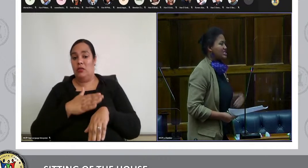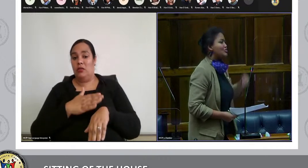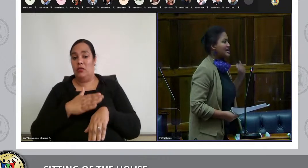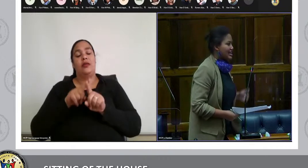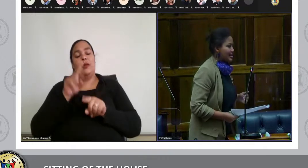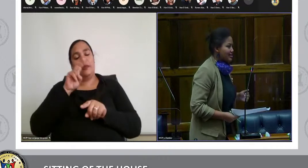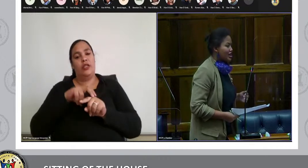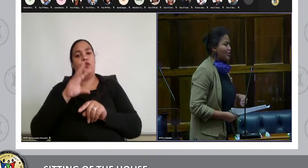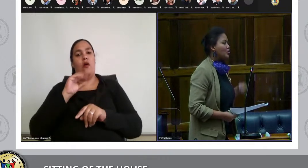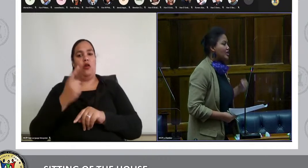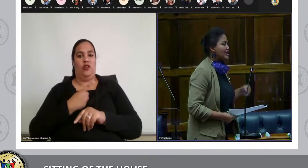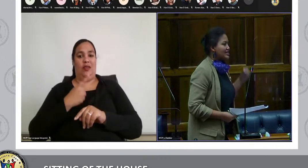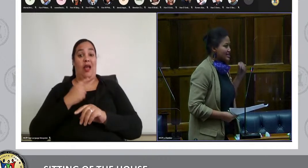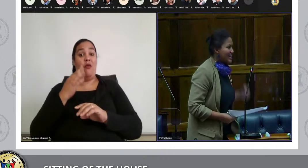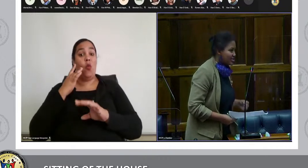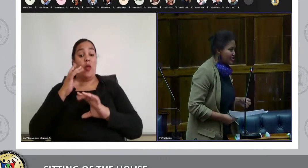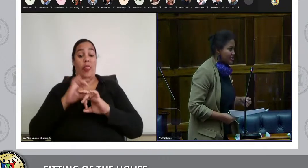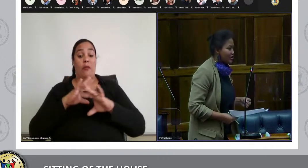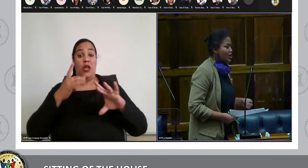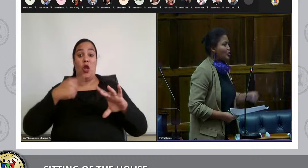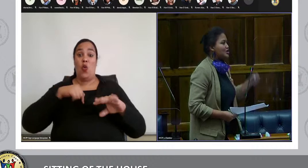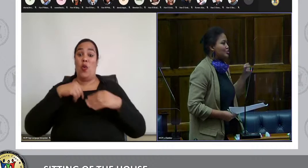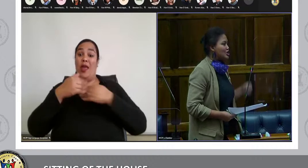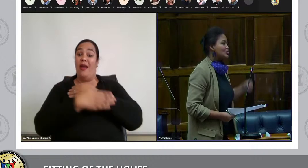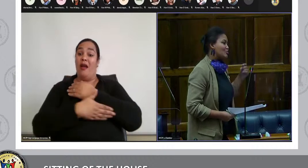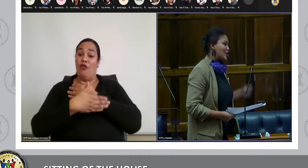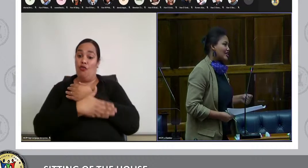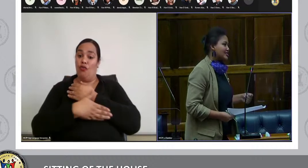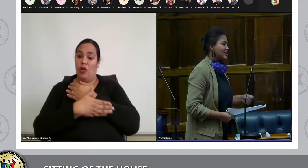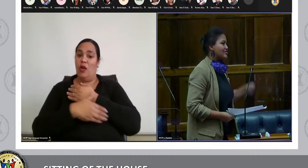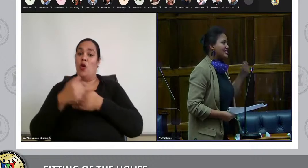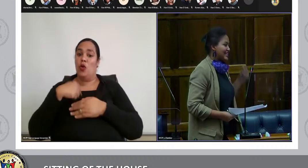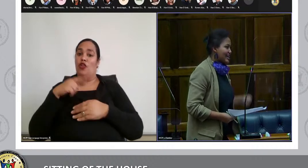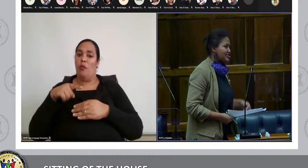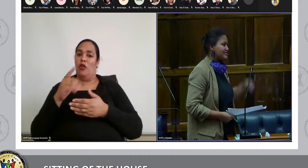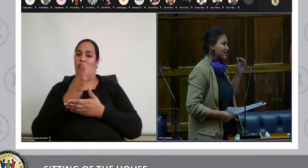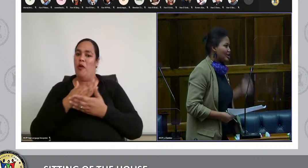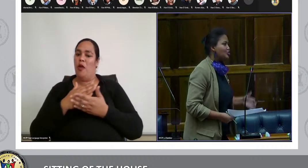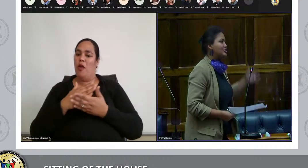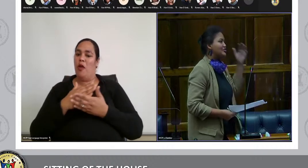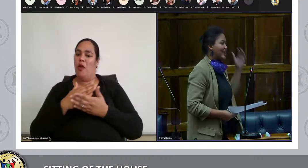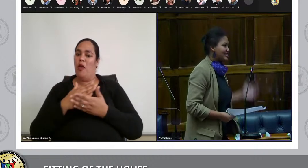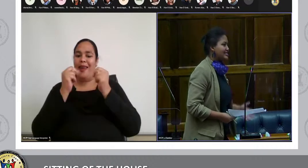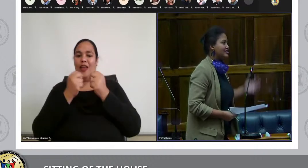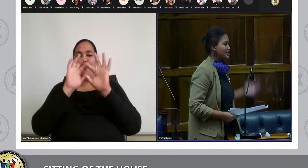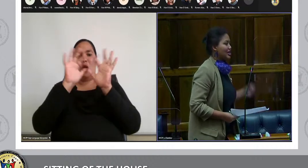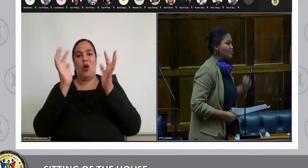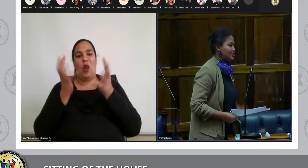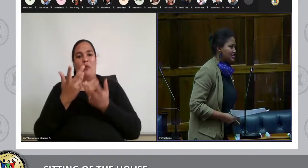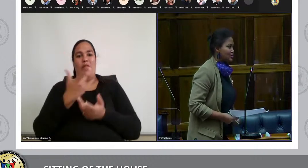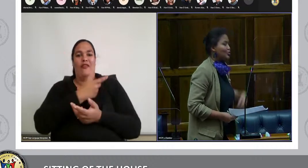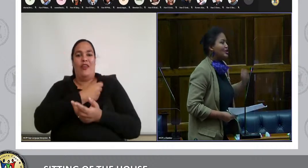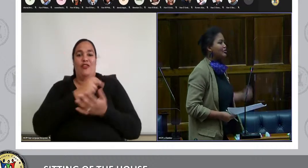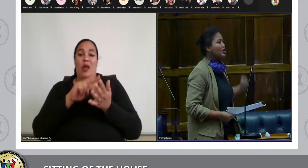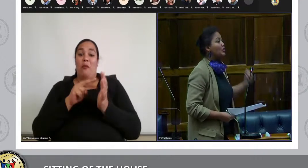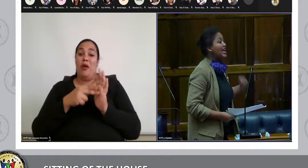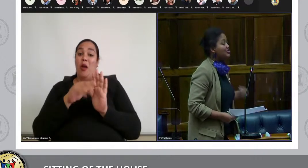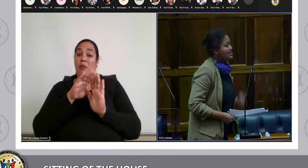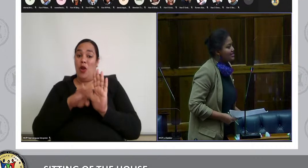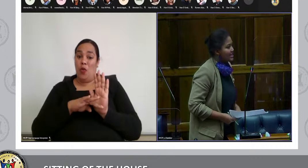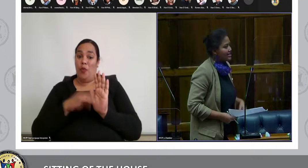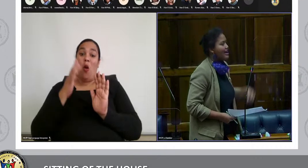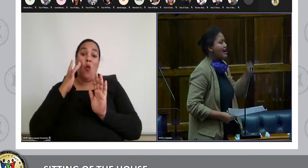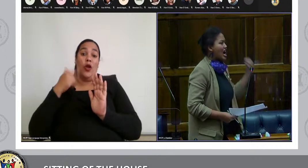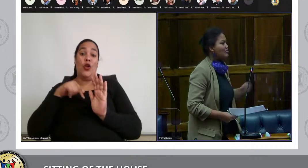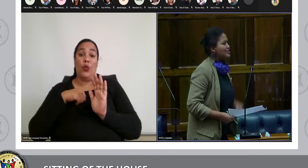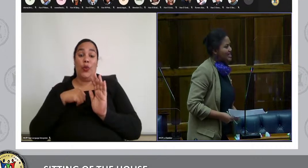ask ourselves in the beginning, when we as a country were supposed to be part of the national global vaccine rollout programs, when we